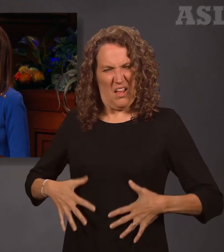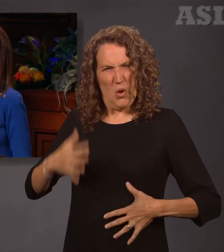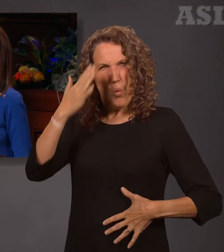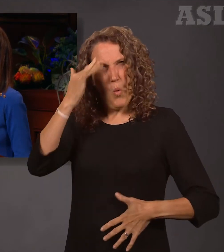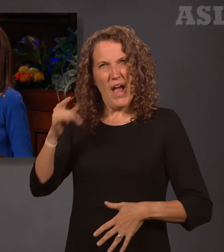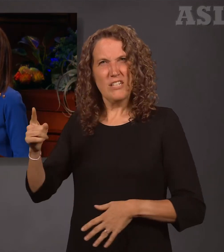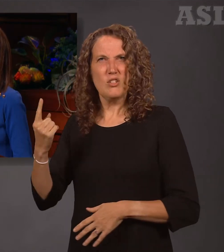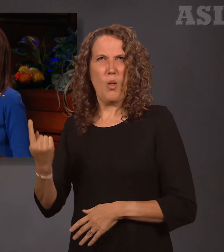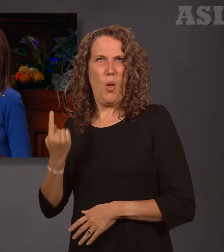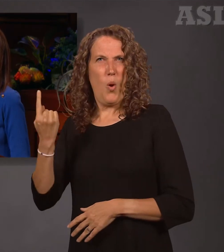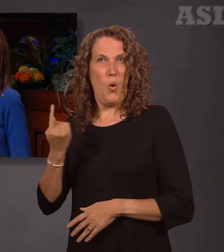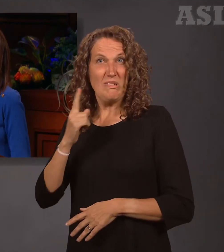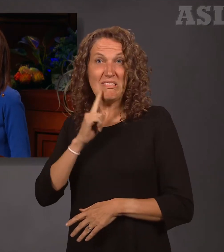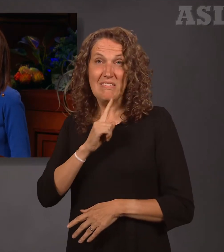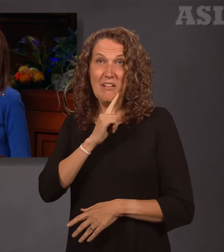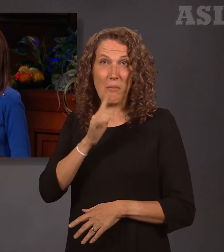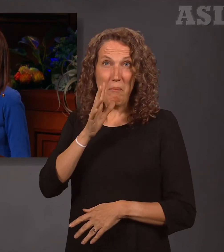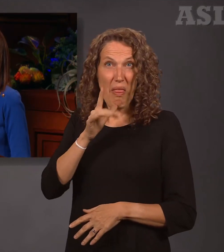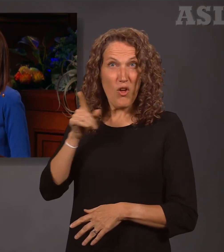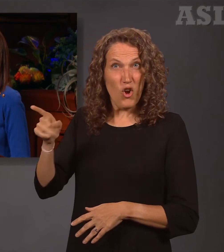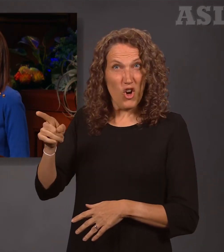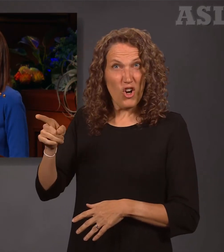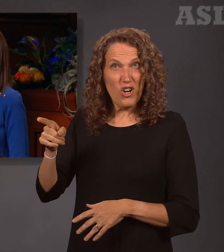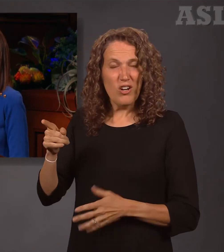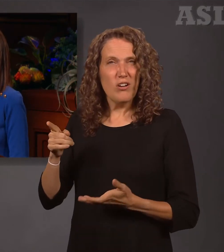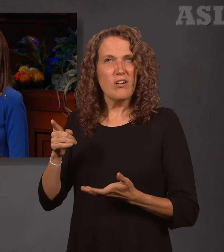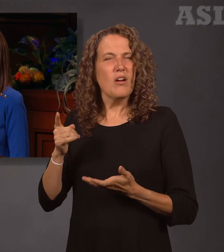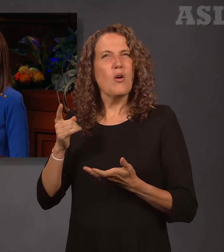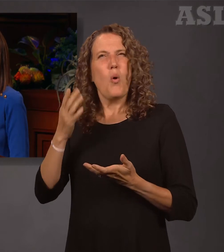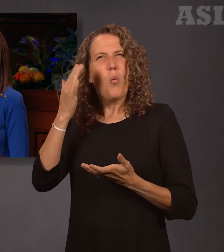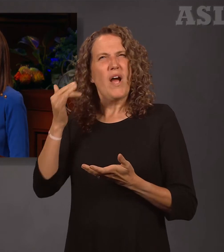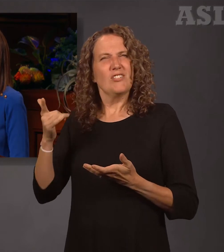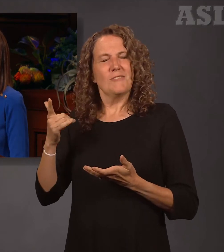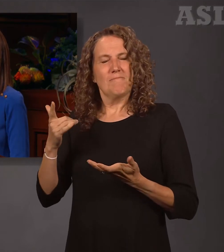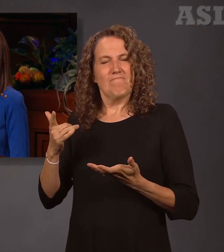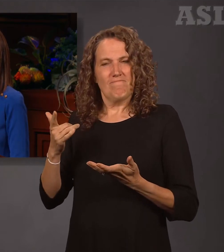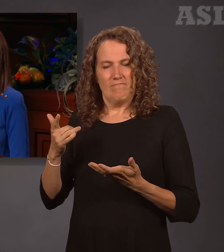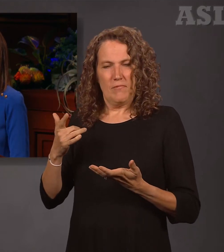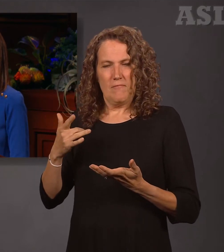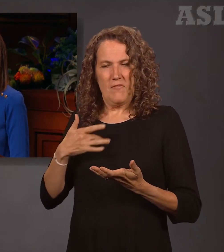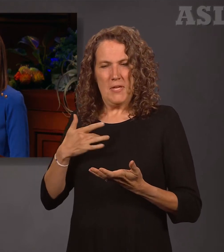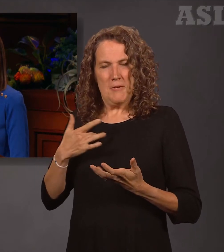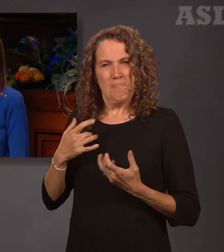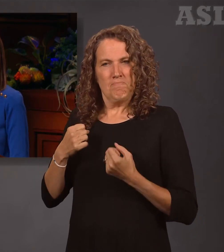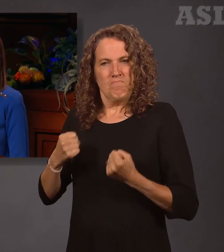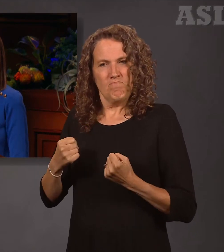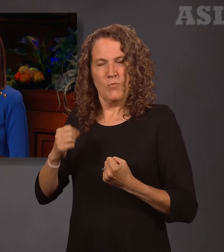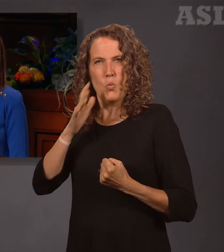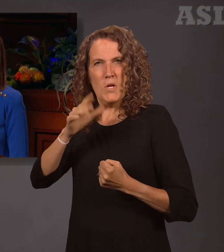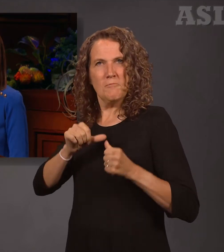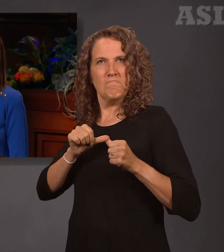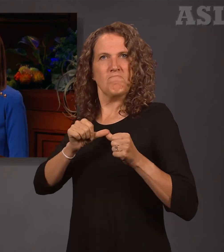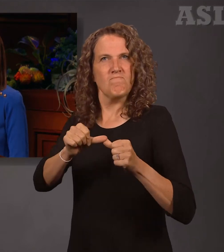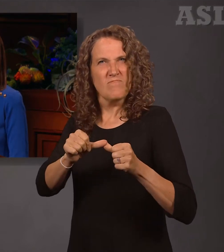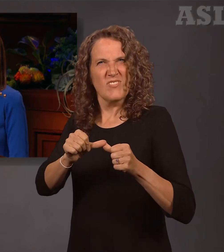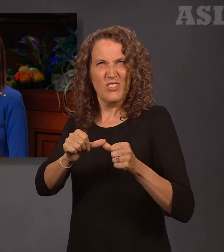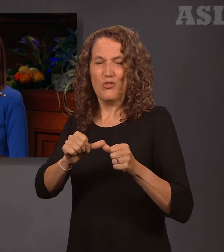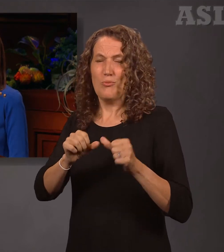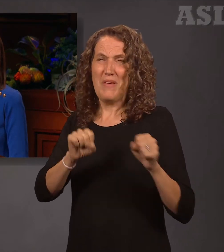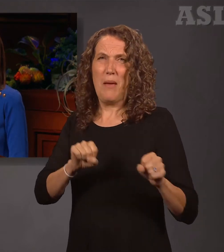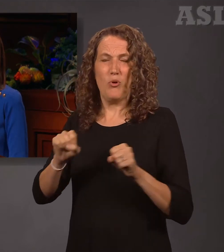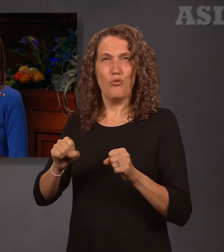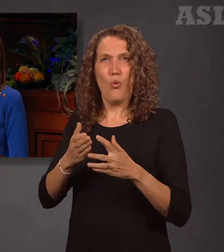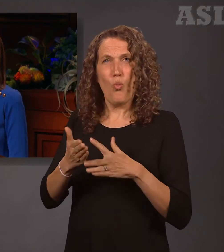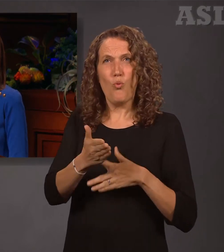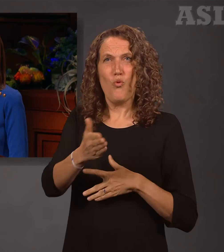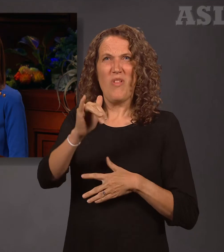was she a single mother what gave her the Inner Strength the grit the perseverance to make such a